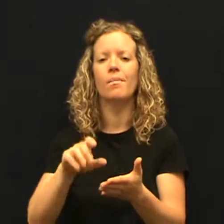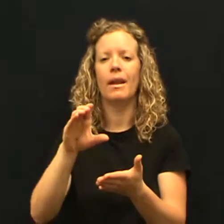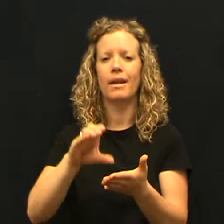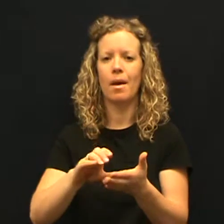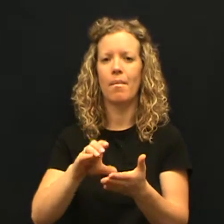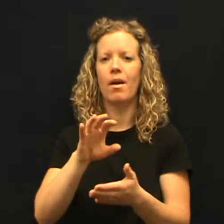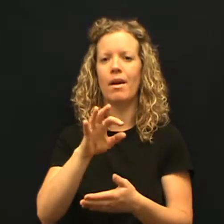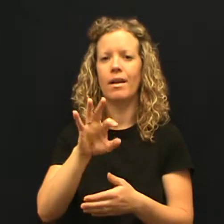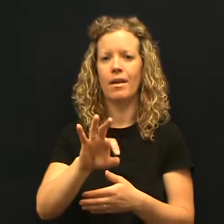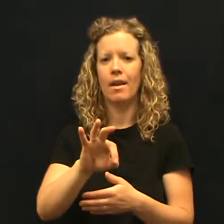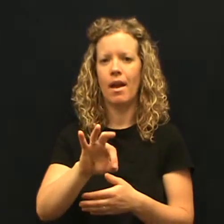$999,000.